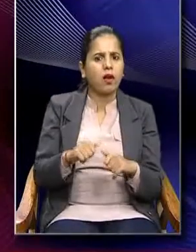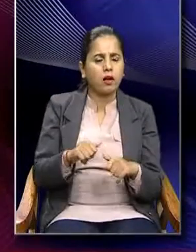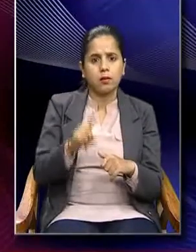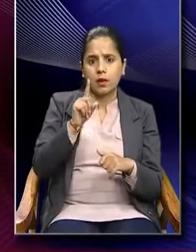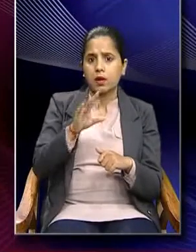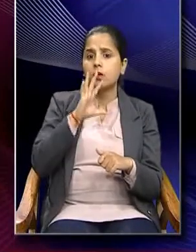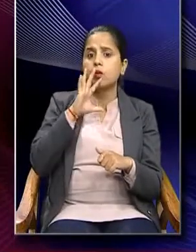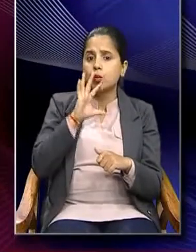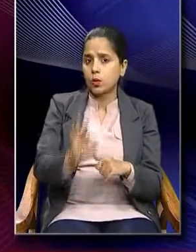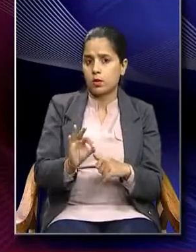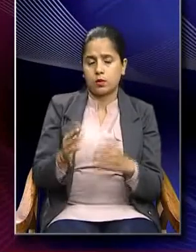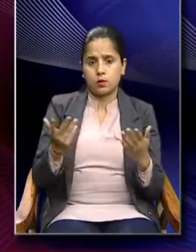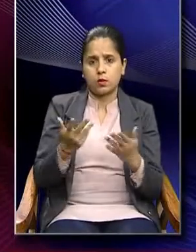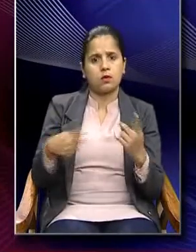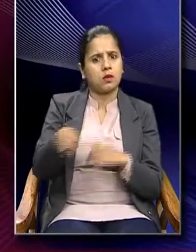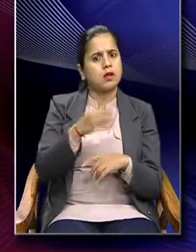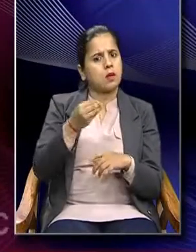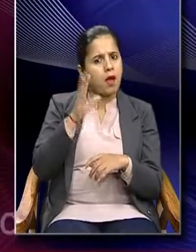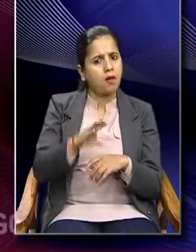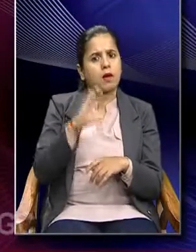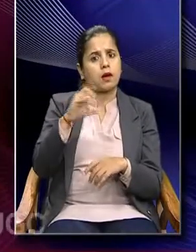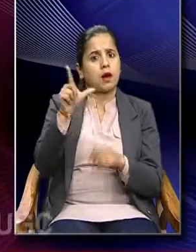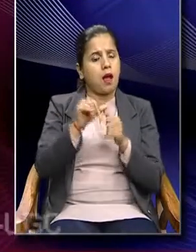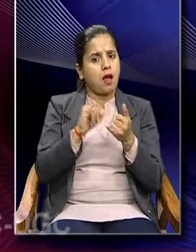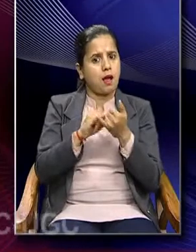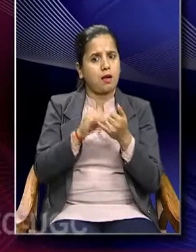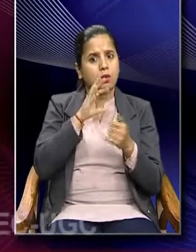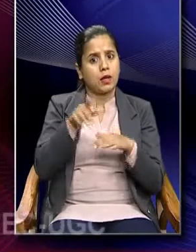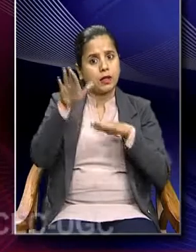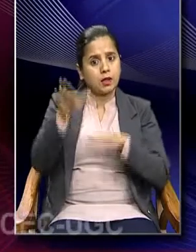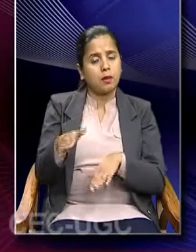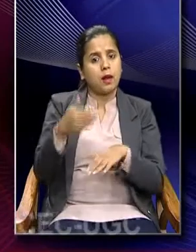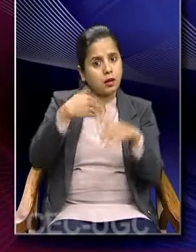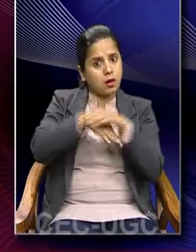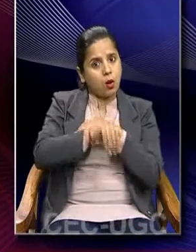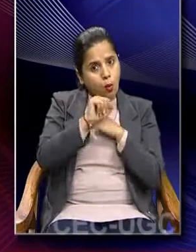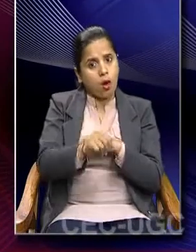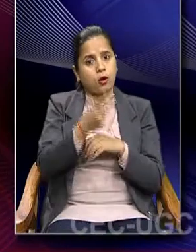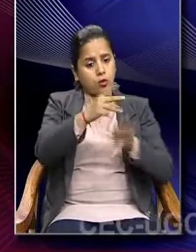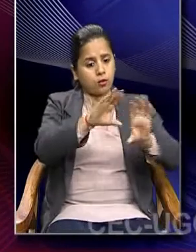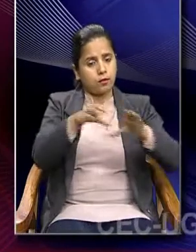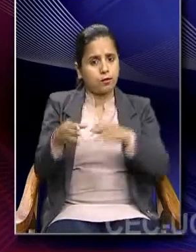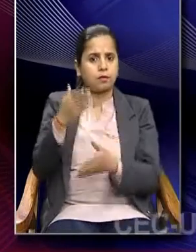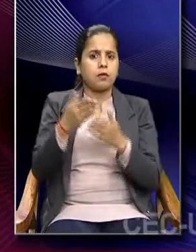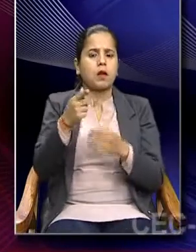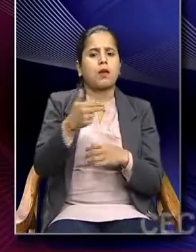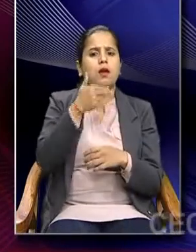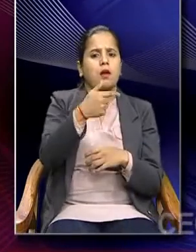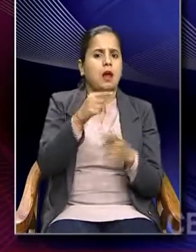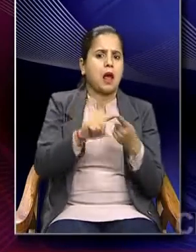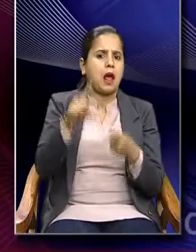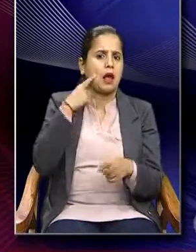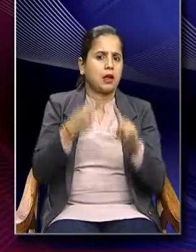reality, there is a class within those dependent states, right? You may call them the elites of